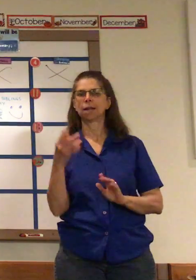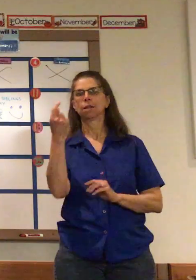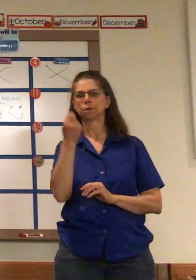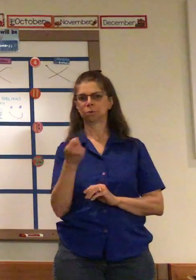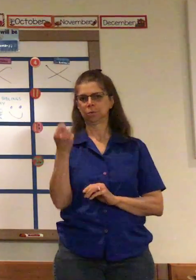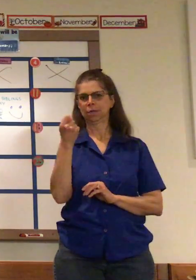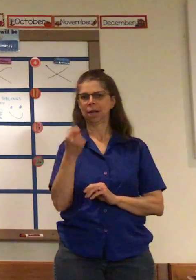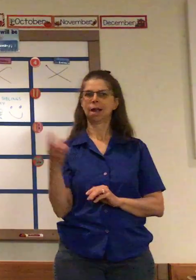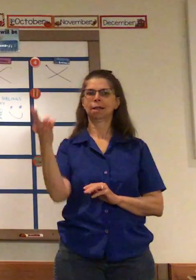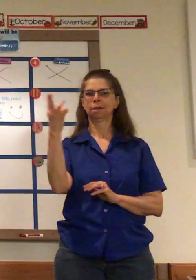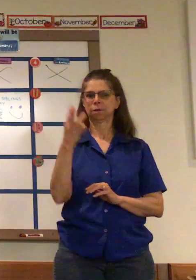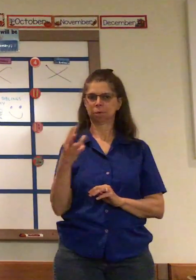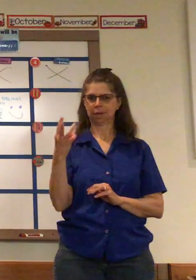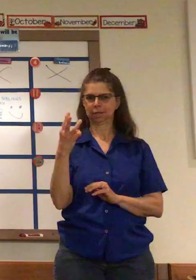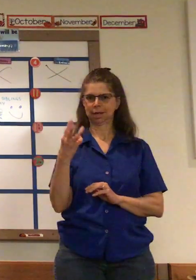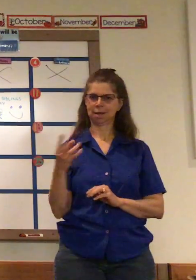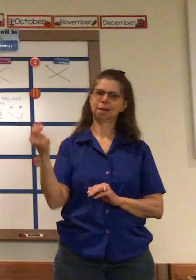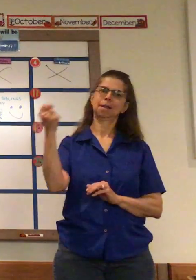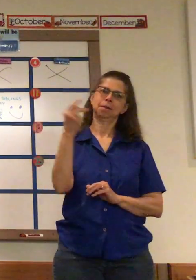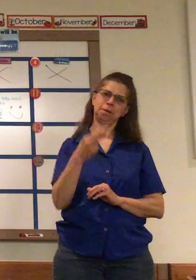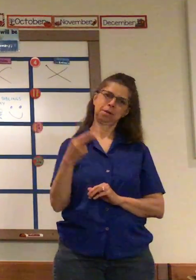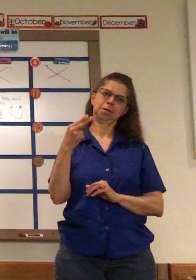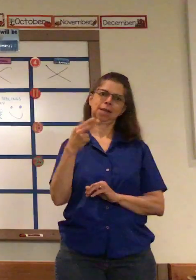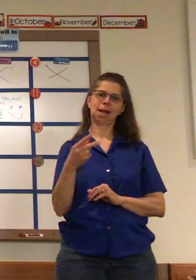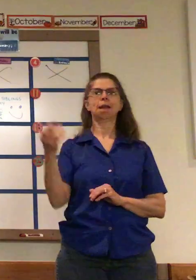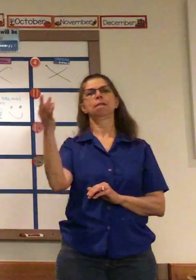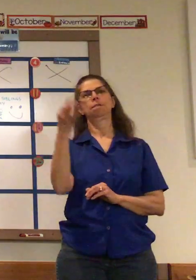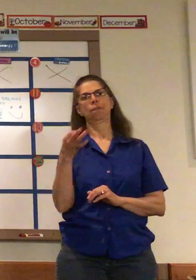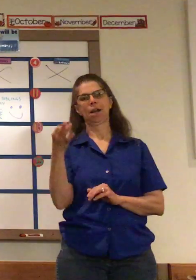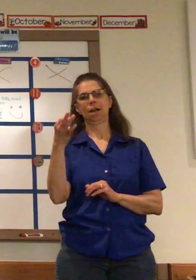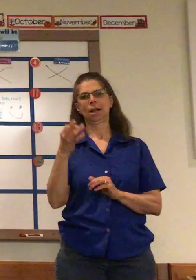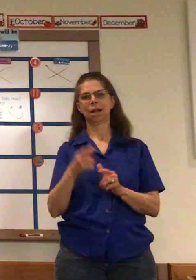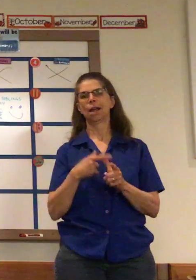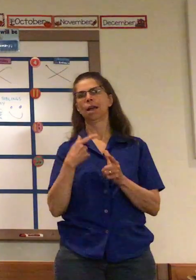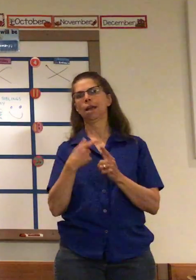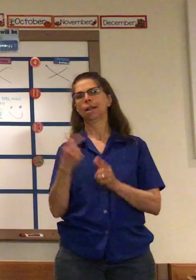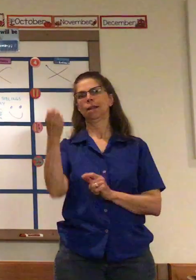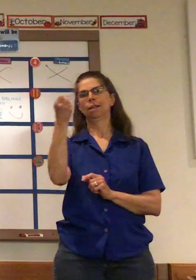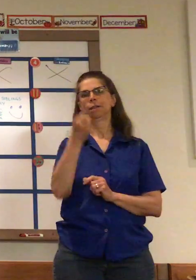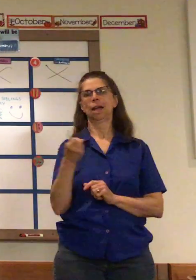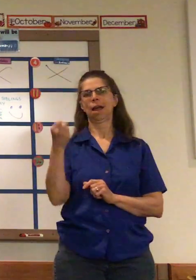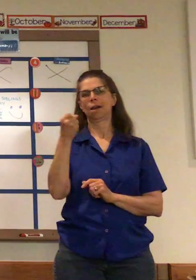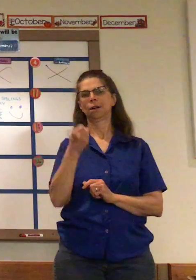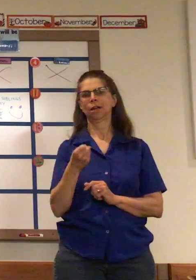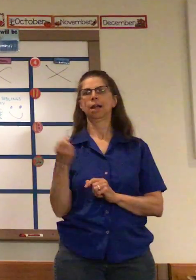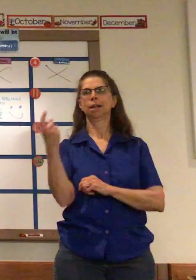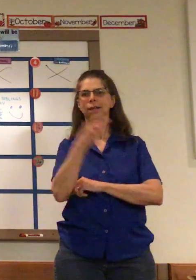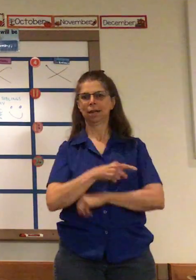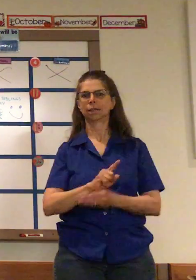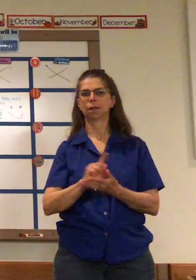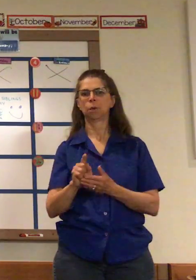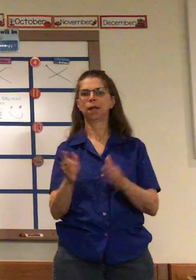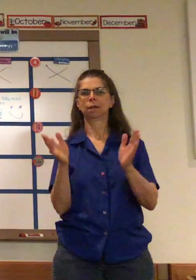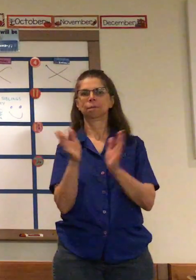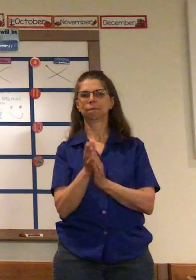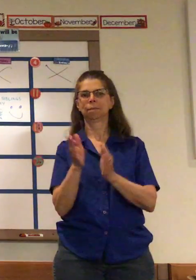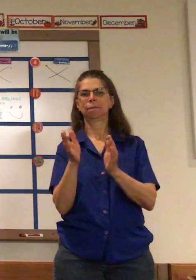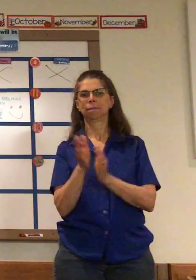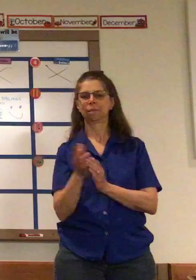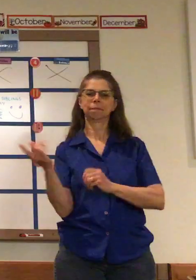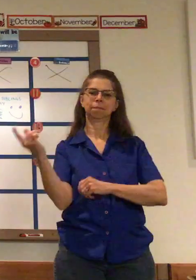Monday, there's Tuesday and there's Wednesday, there's Thursday and there's Friday, and then there's Saturday. Days of the